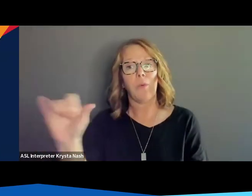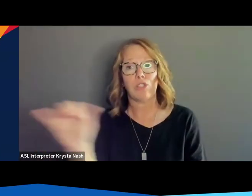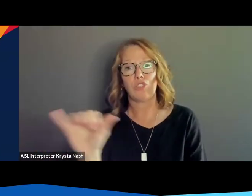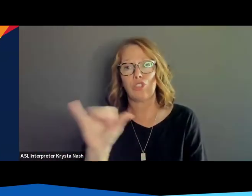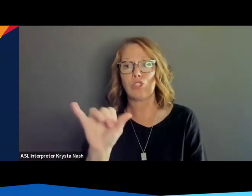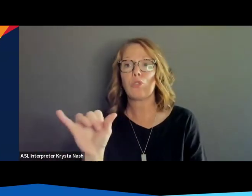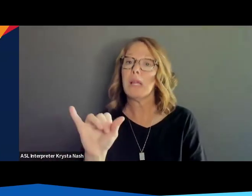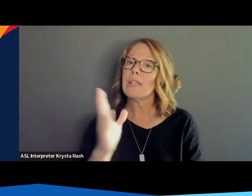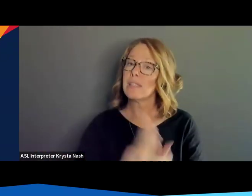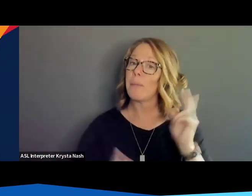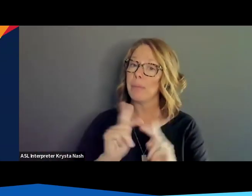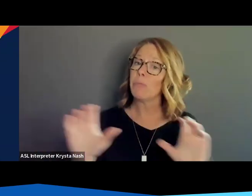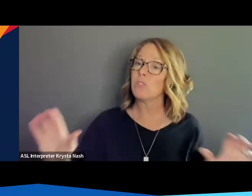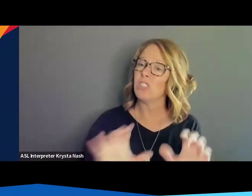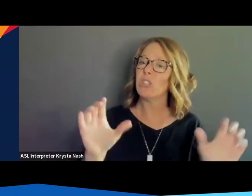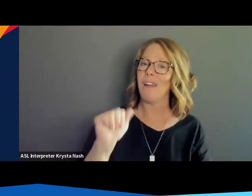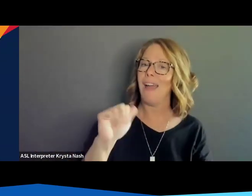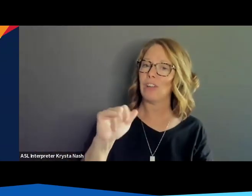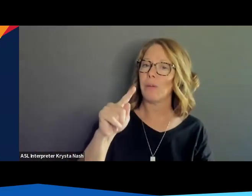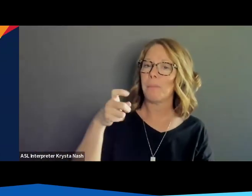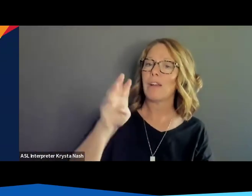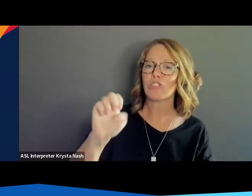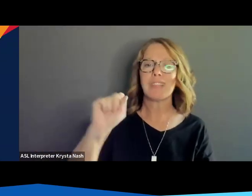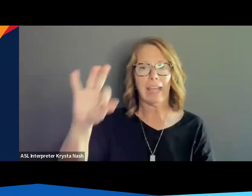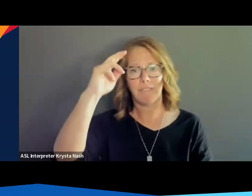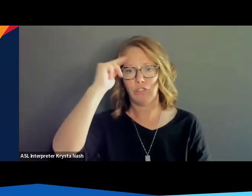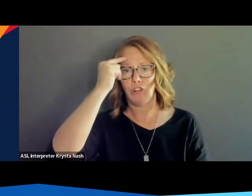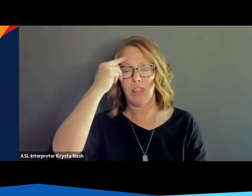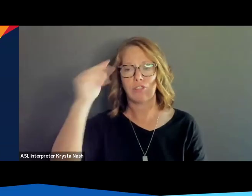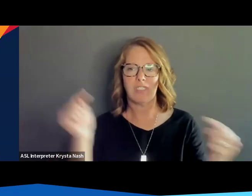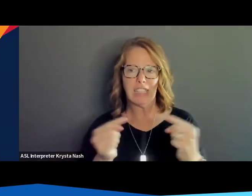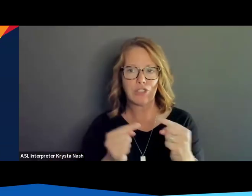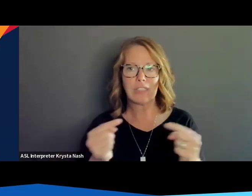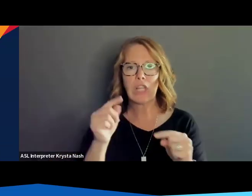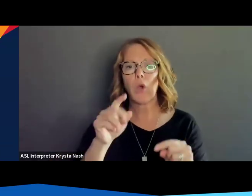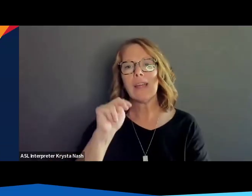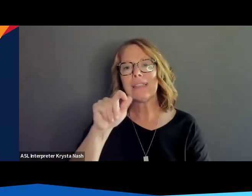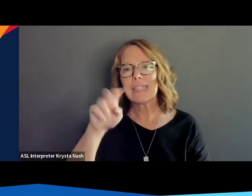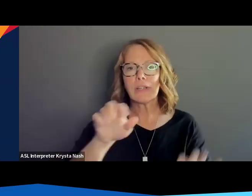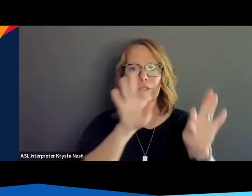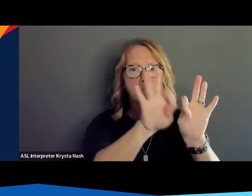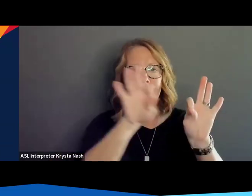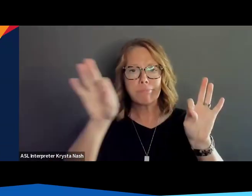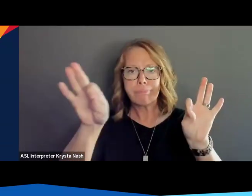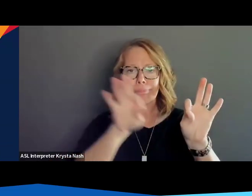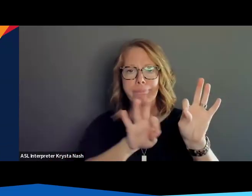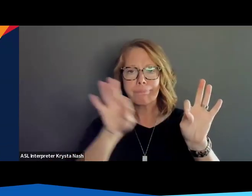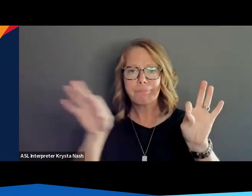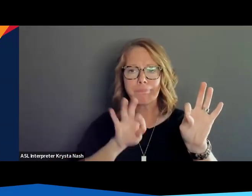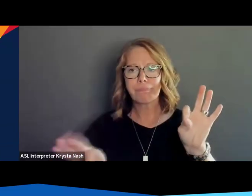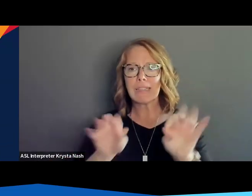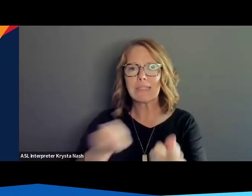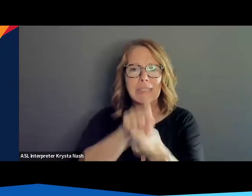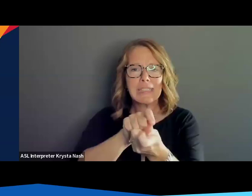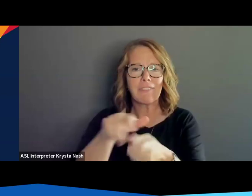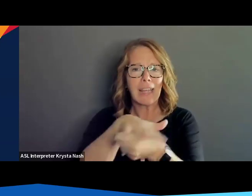people do acupuncture if they have neurological injury. So needles are inserted in certain areas of the body. Sometimes an